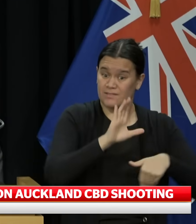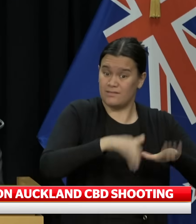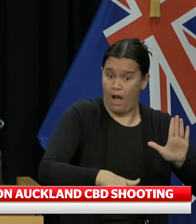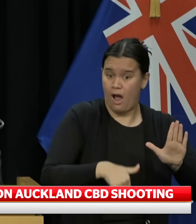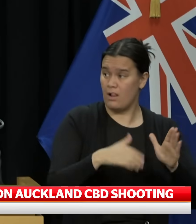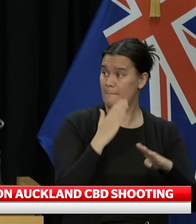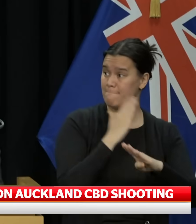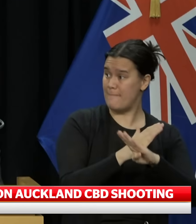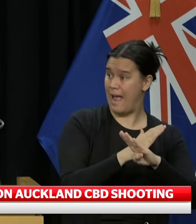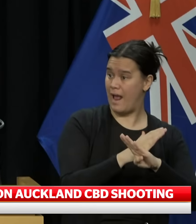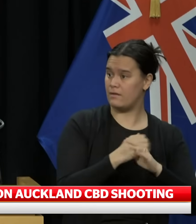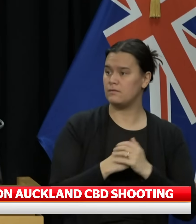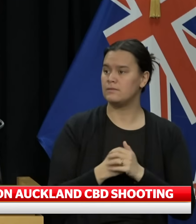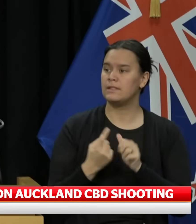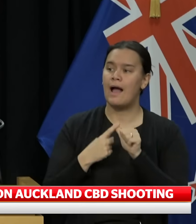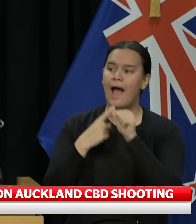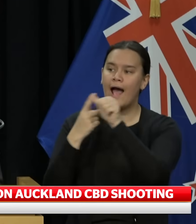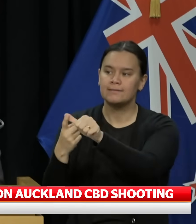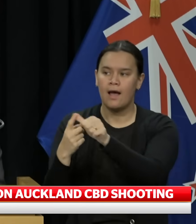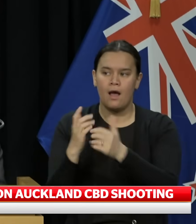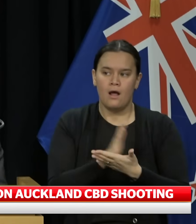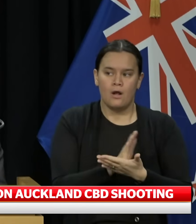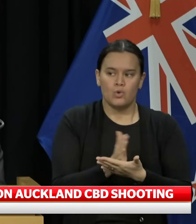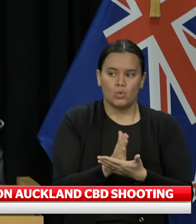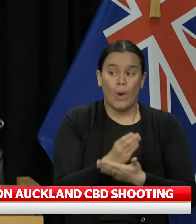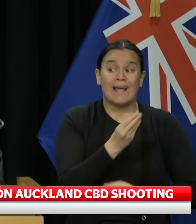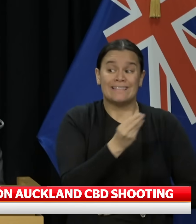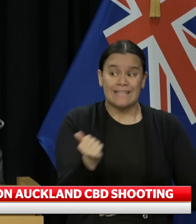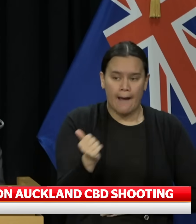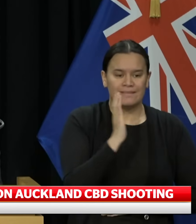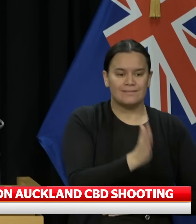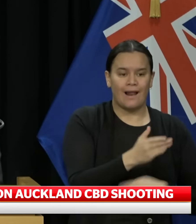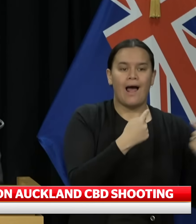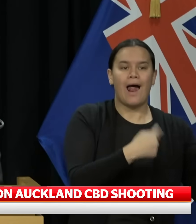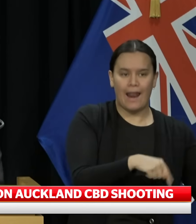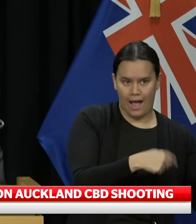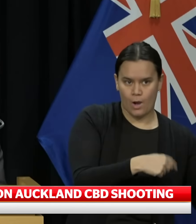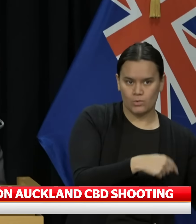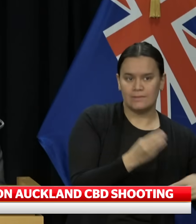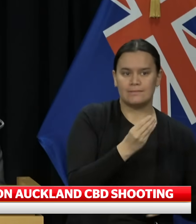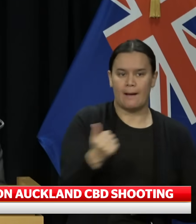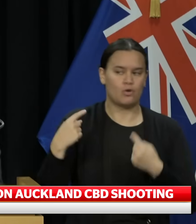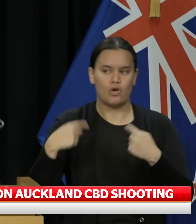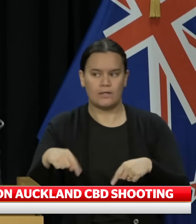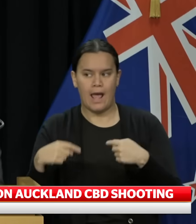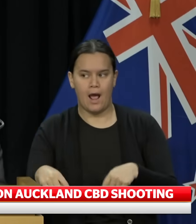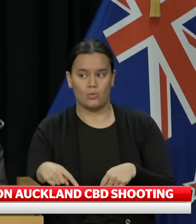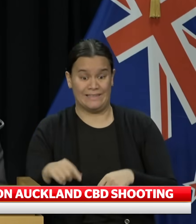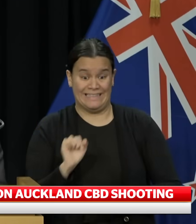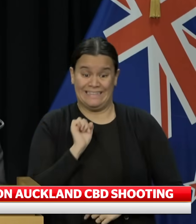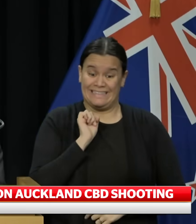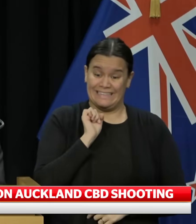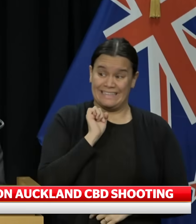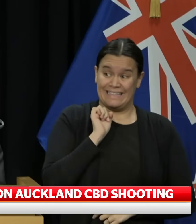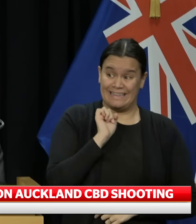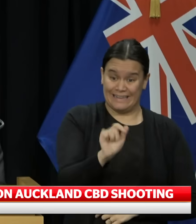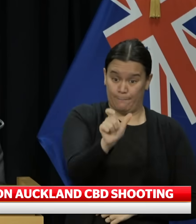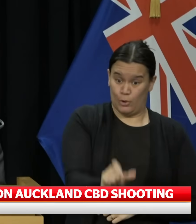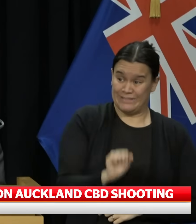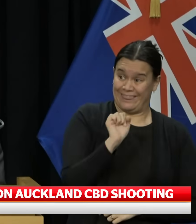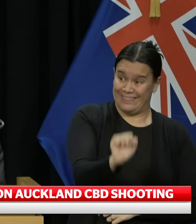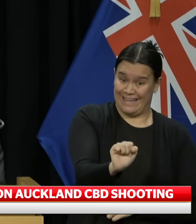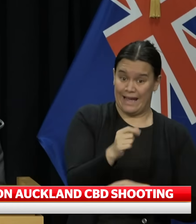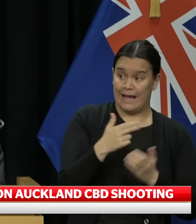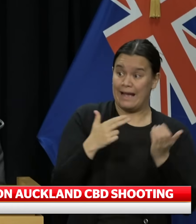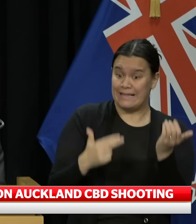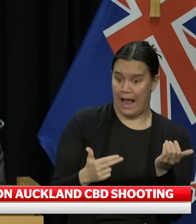There are some pump-action shotguns that could still be legitimately purchased. I don't have information on whether